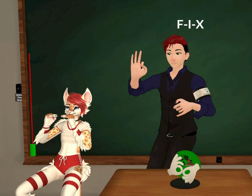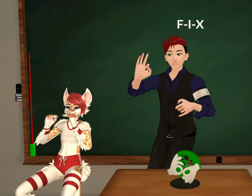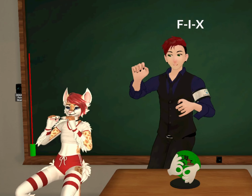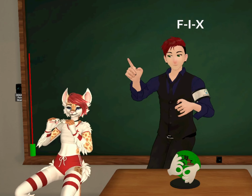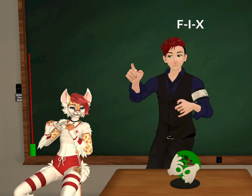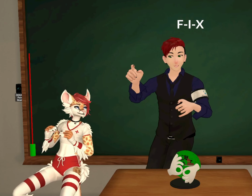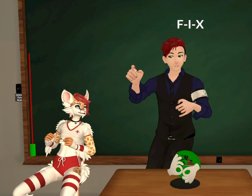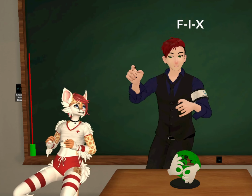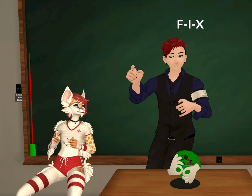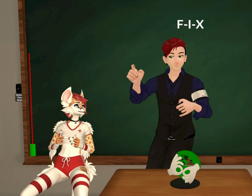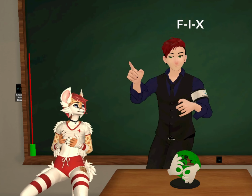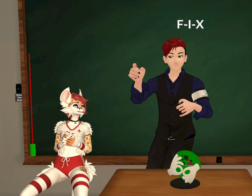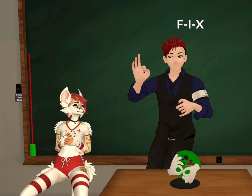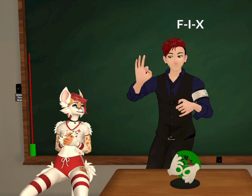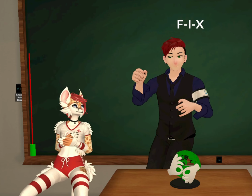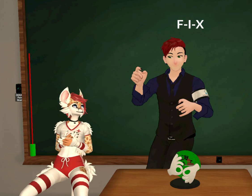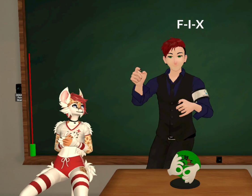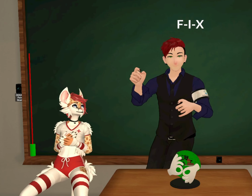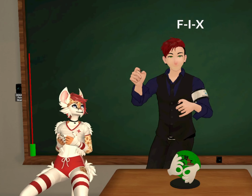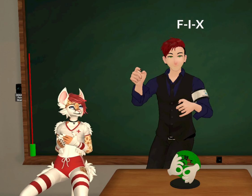sign FIX.